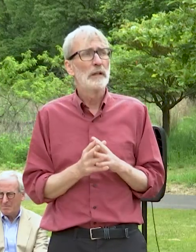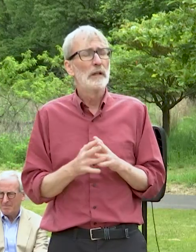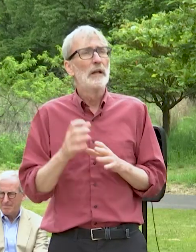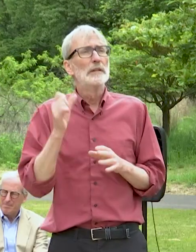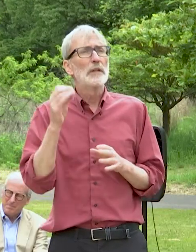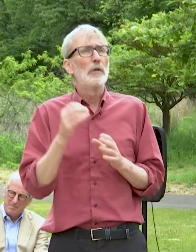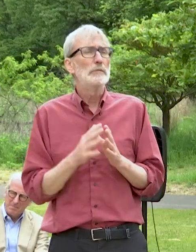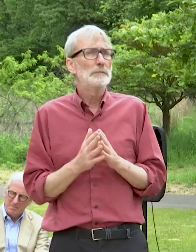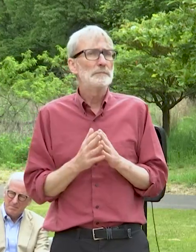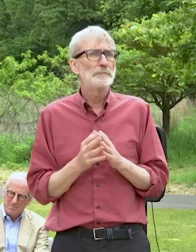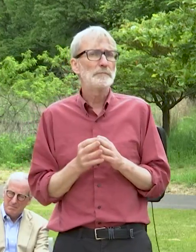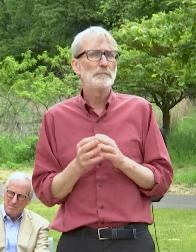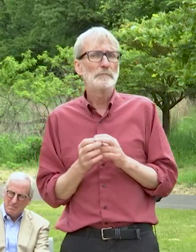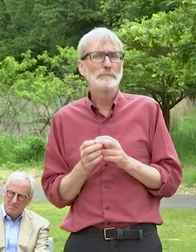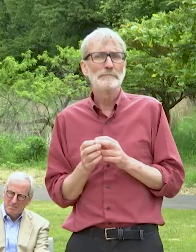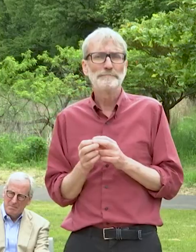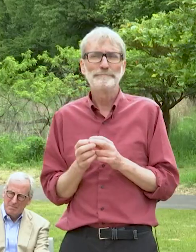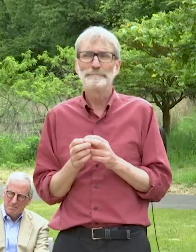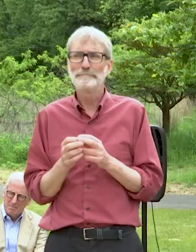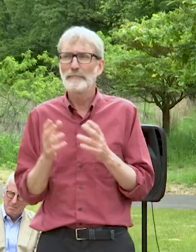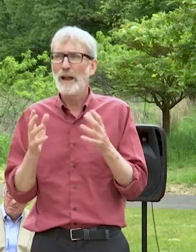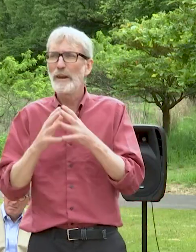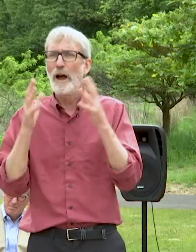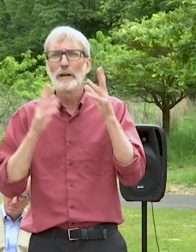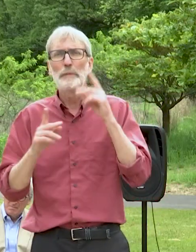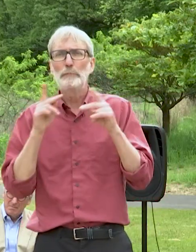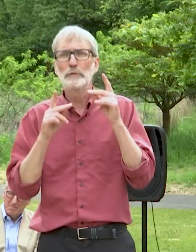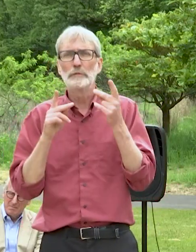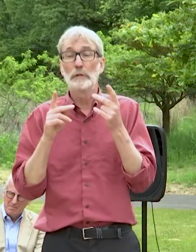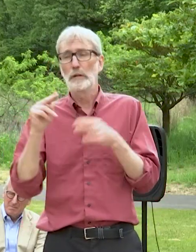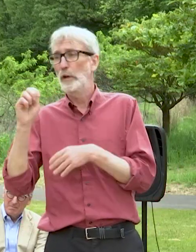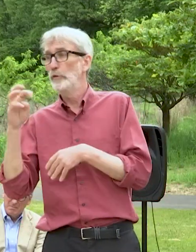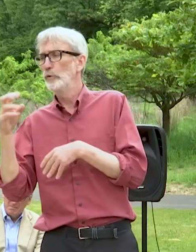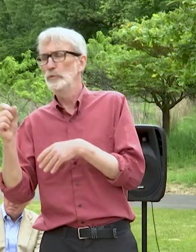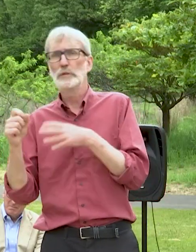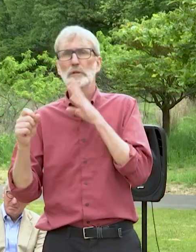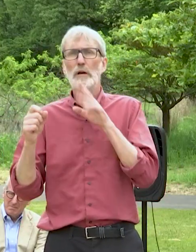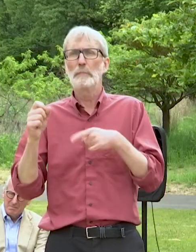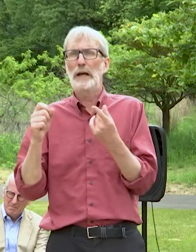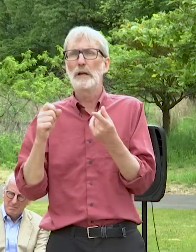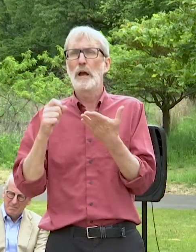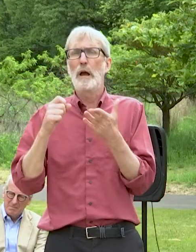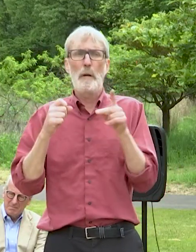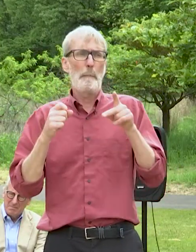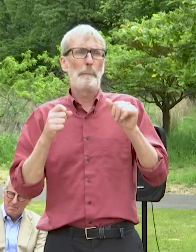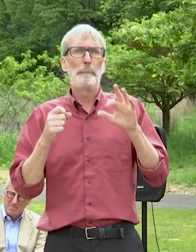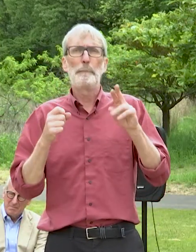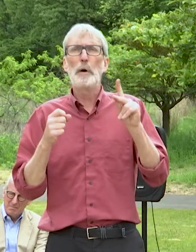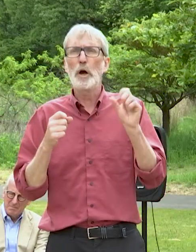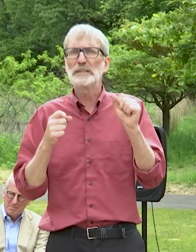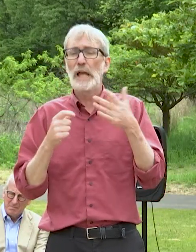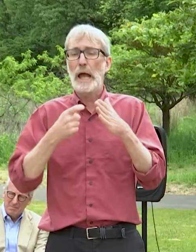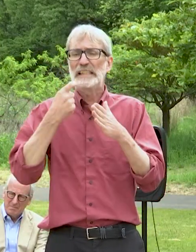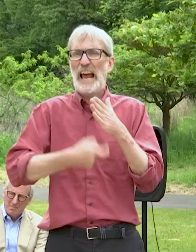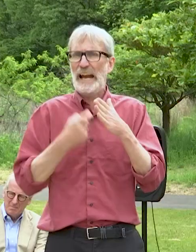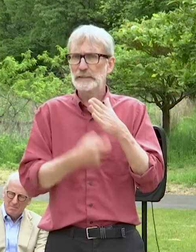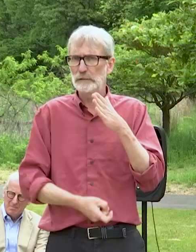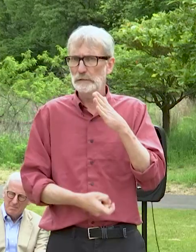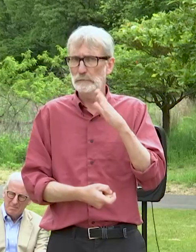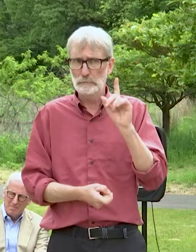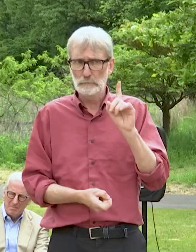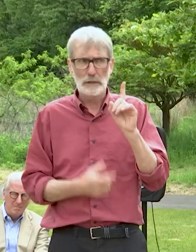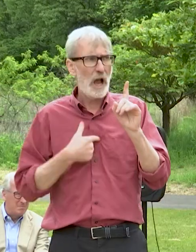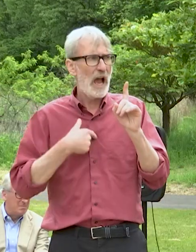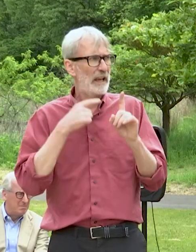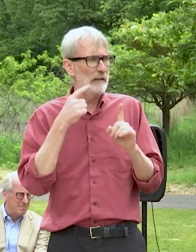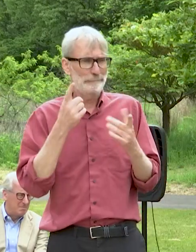So, you know, with that, you know, there's been a lot of interest in the news lately about the parks tax. And I cannot think